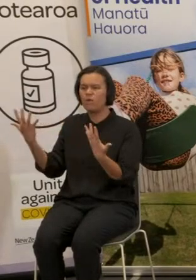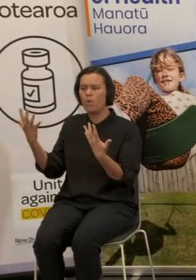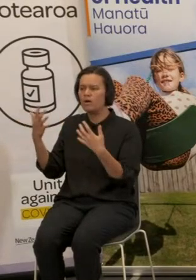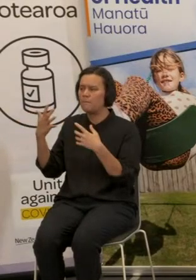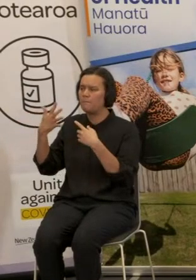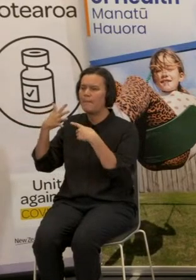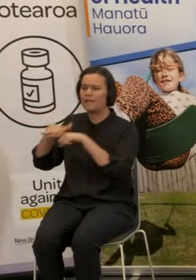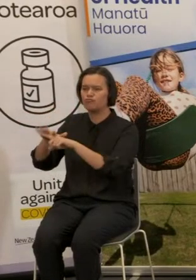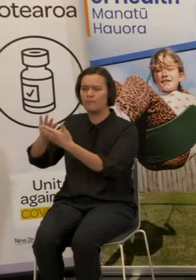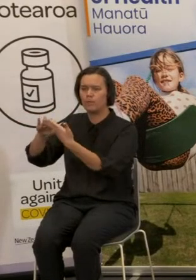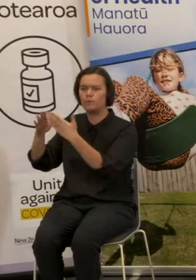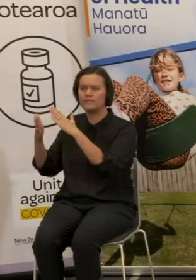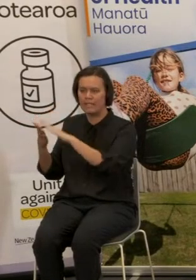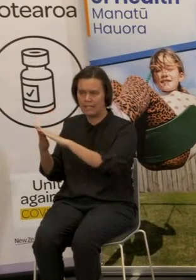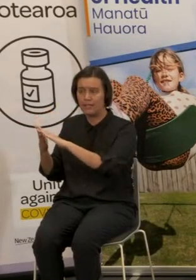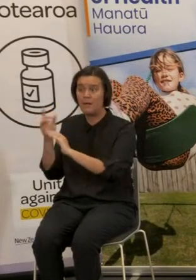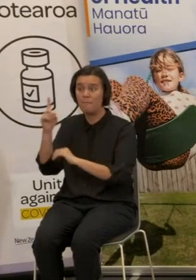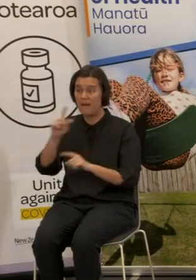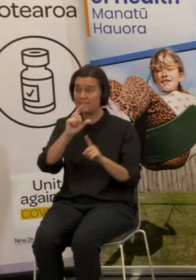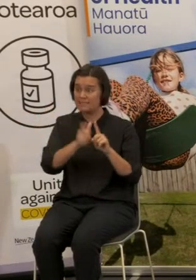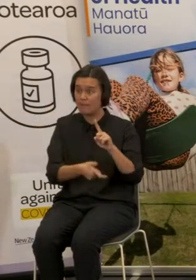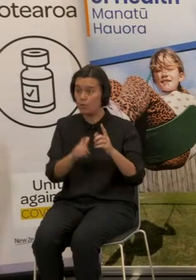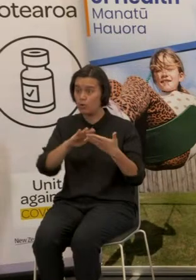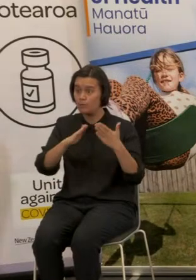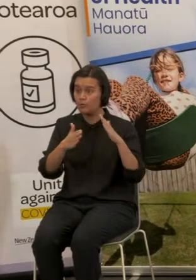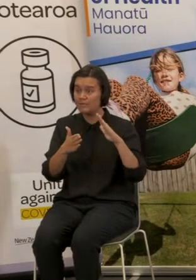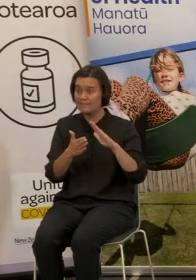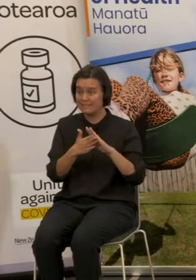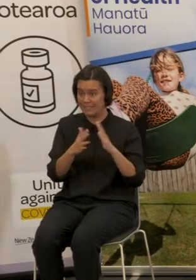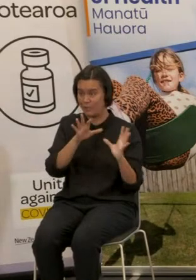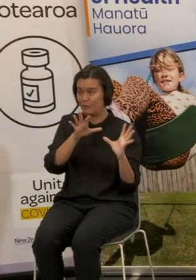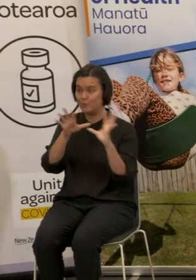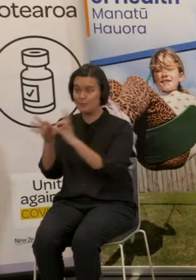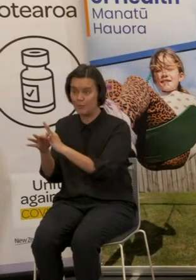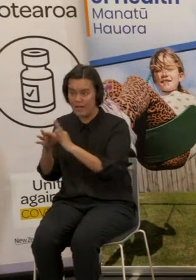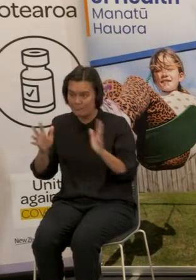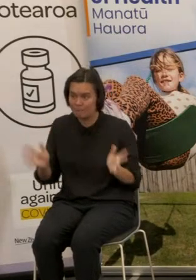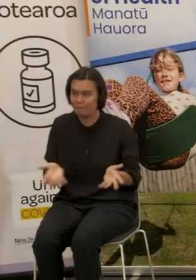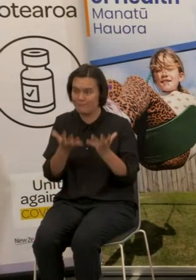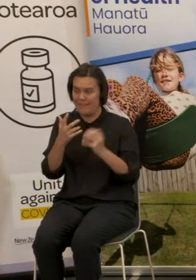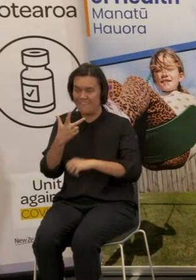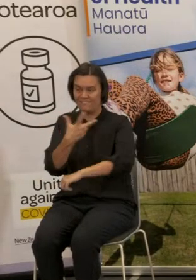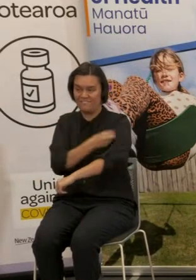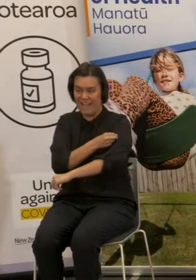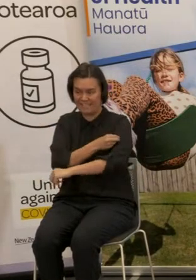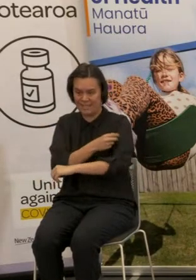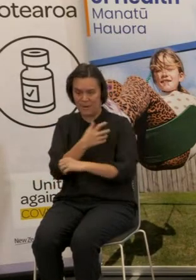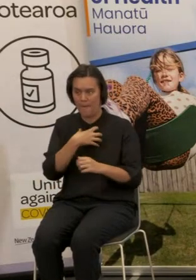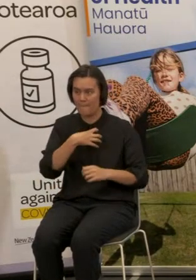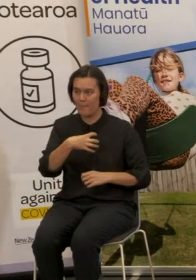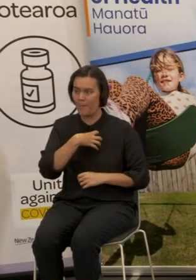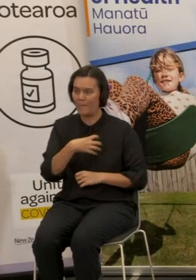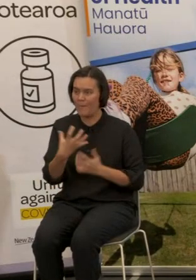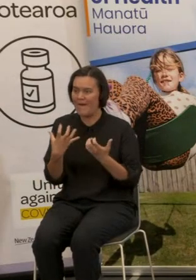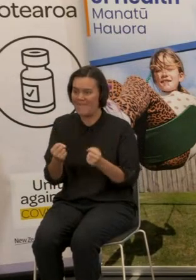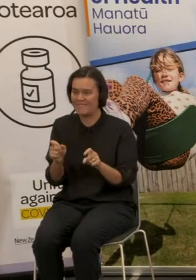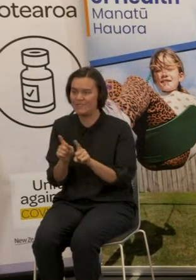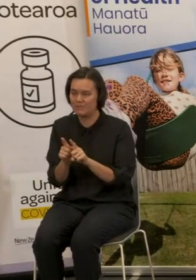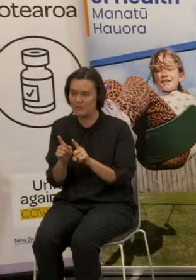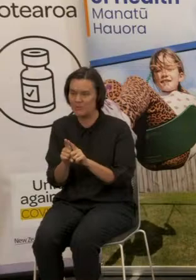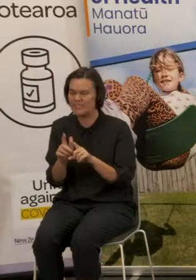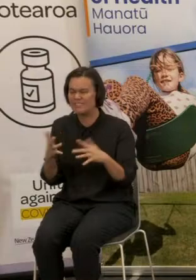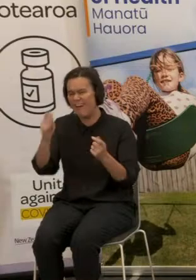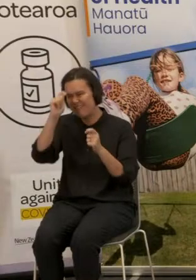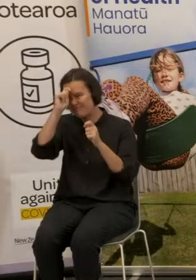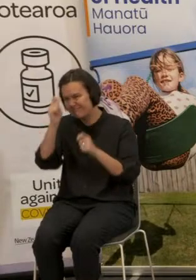uplift on Super Saturday, and that whānau, that was really amazing. Our Pacific whānau, I just want to take my hat off to all of our communities